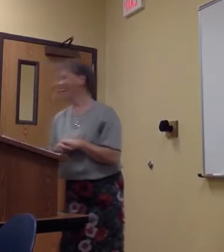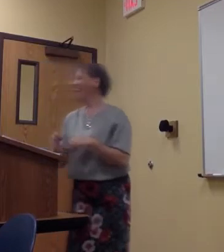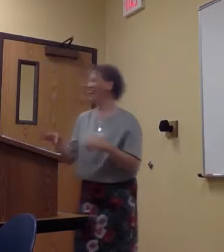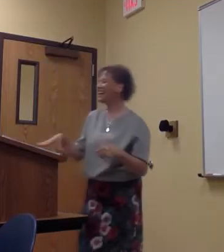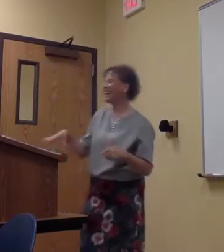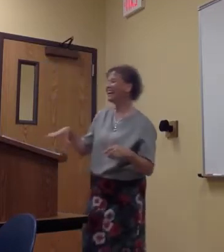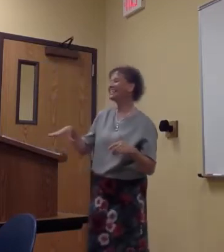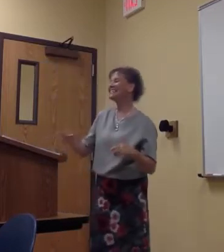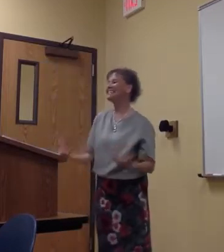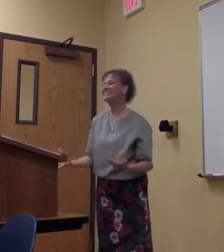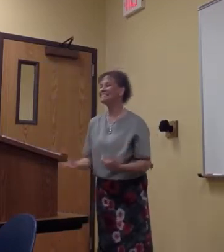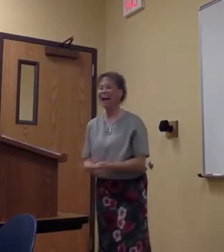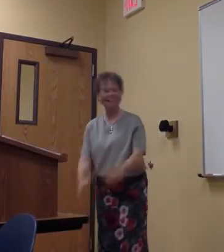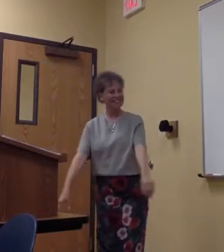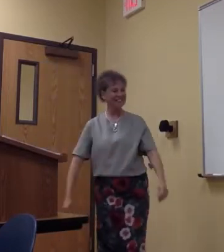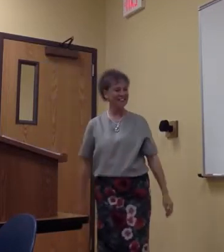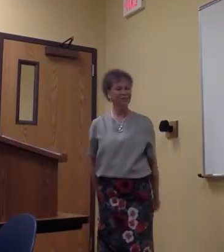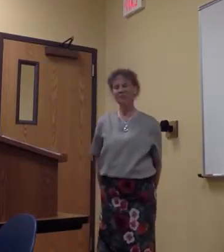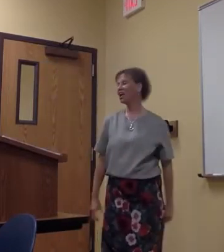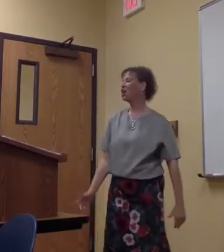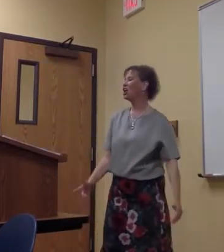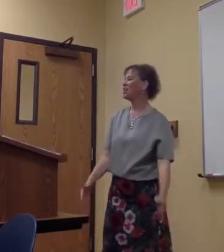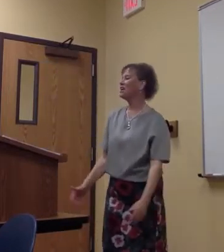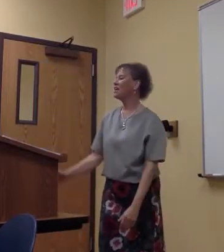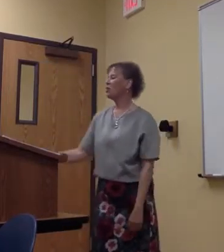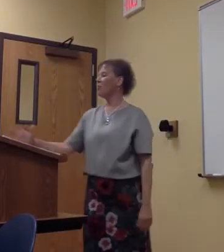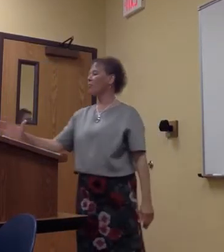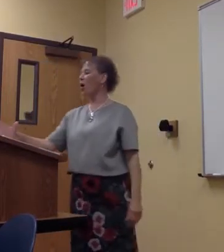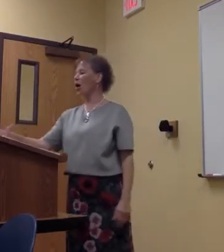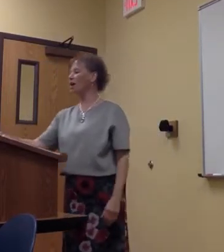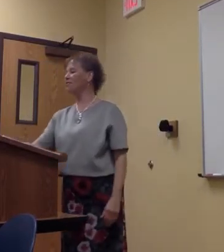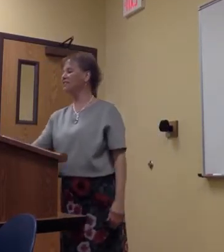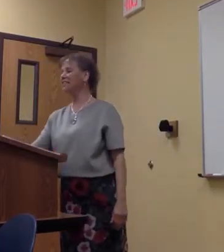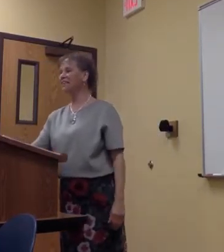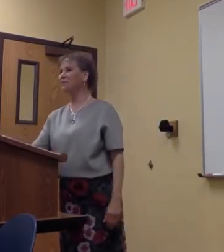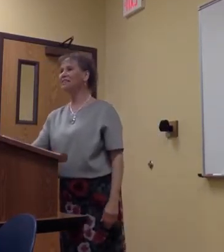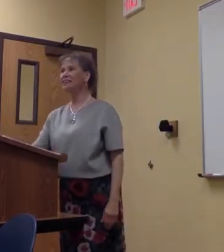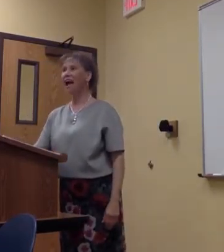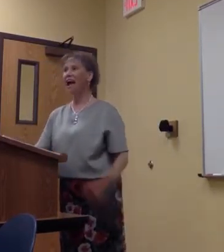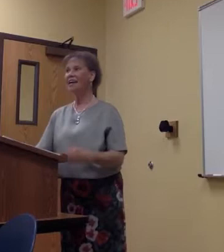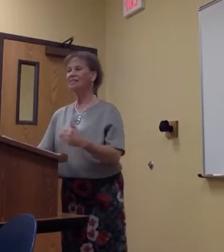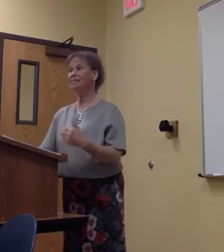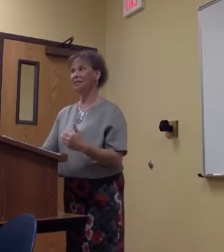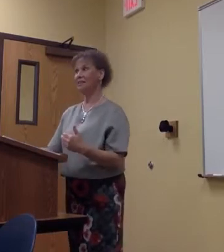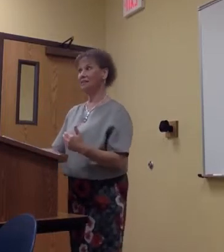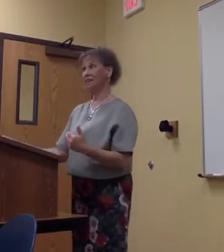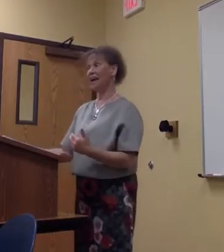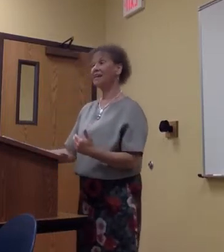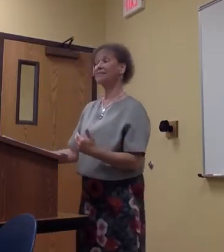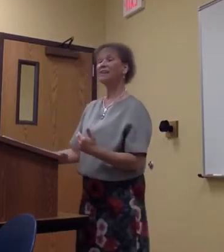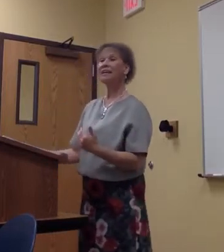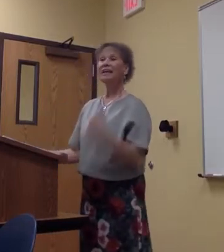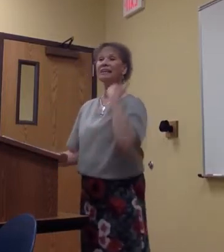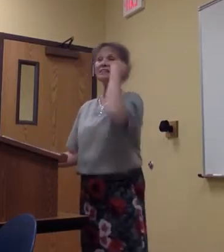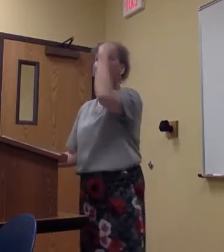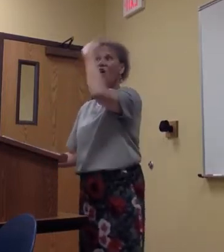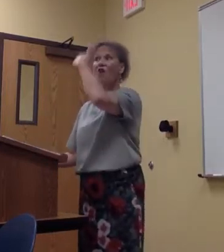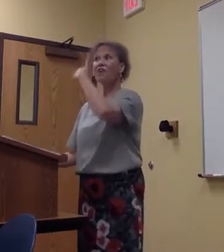All right, sizes. Part of dealing with size, all right, is involving